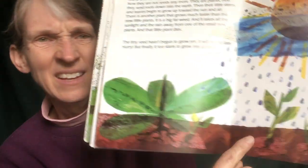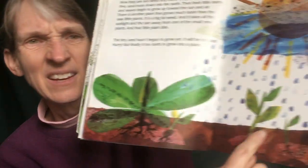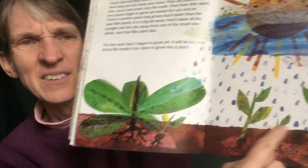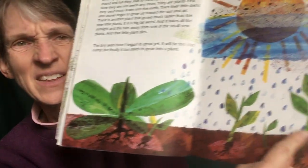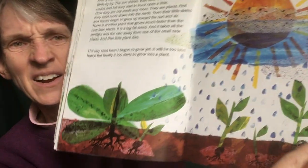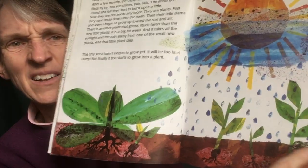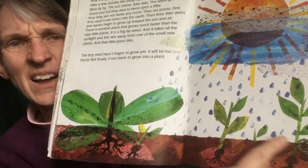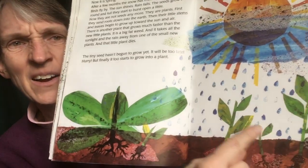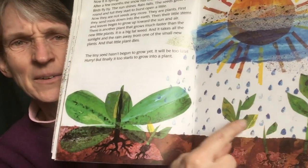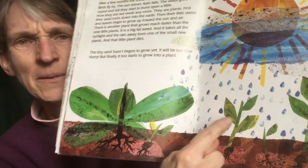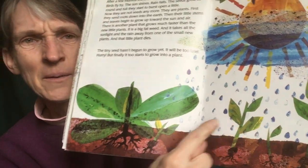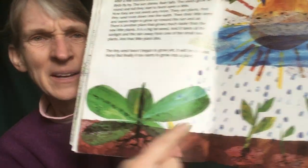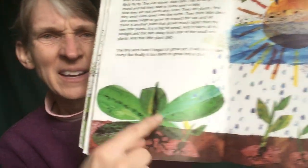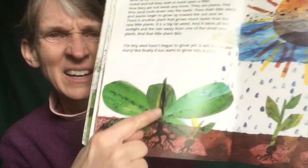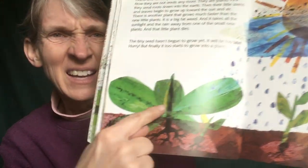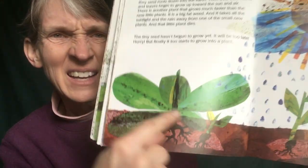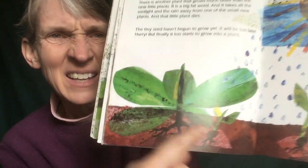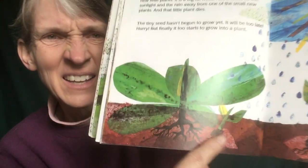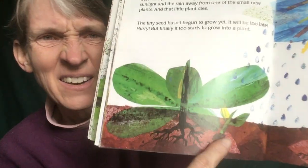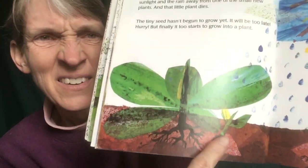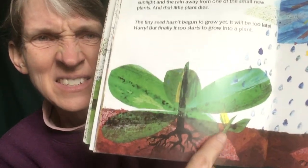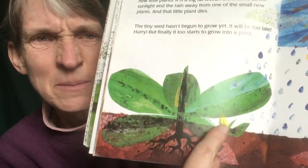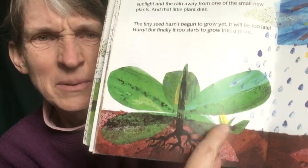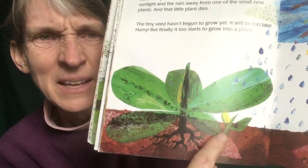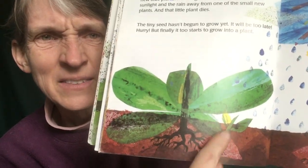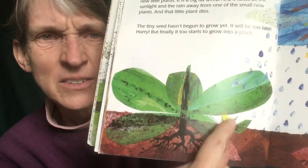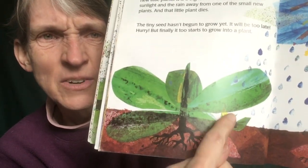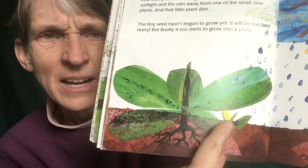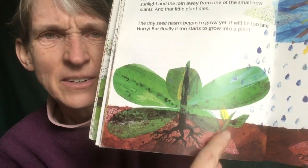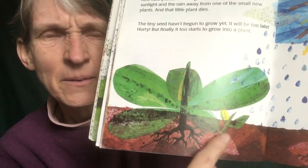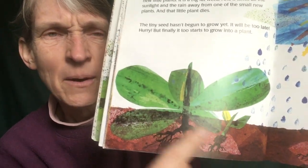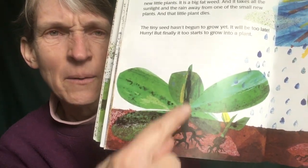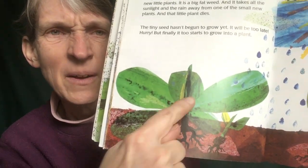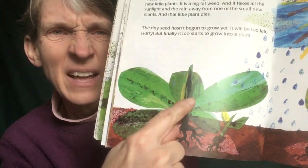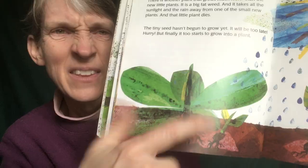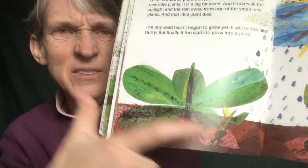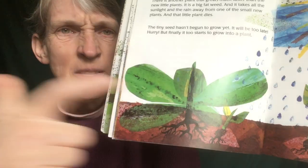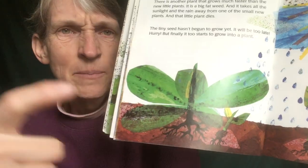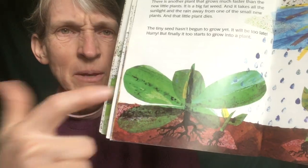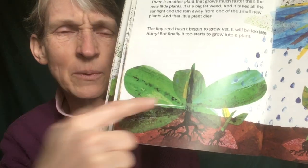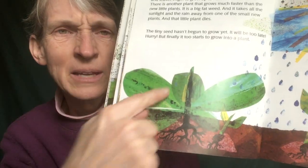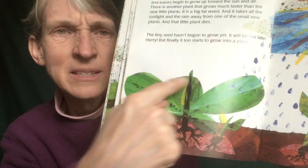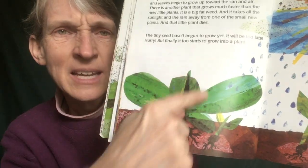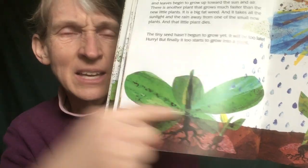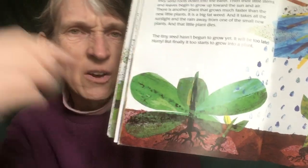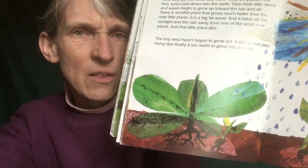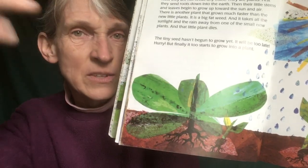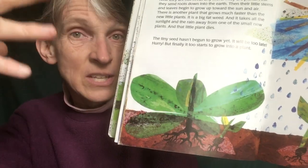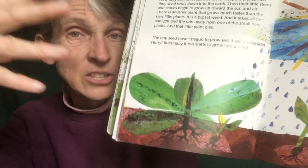Here they all are growing. Here is the plant that tried to grow, and there's the big weed taking all the